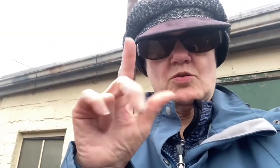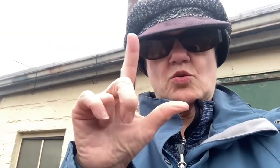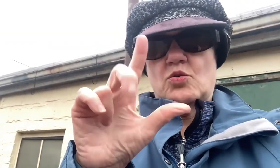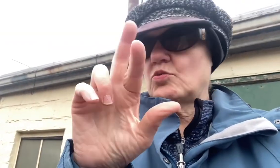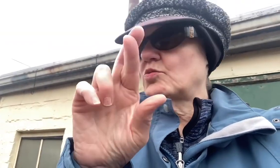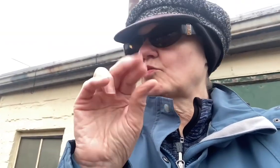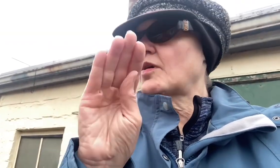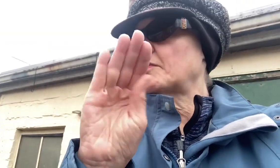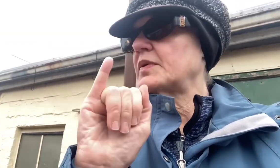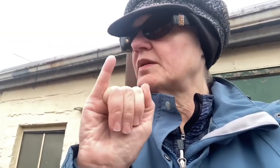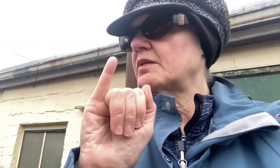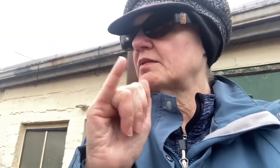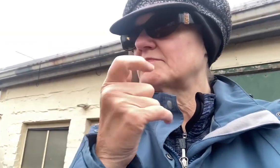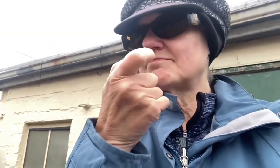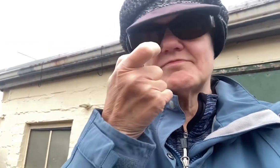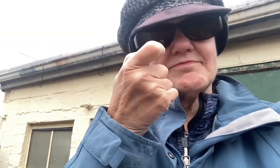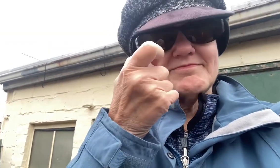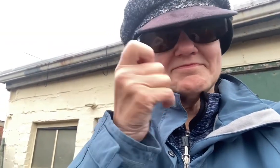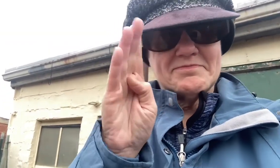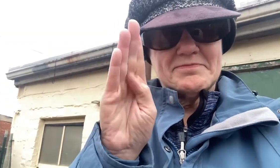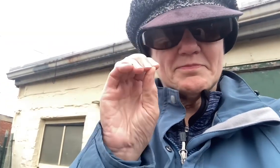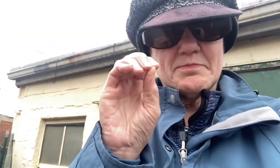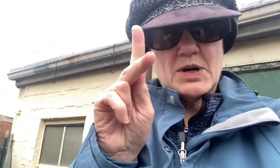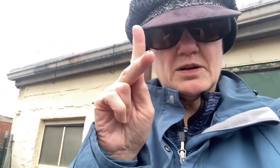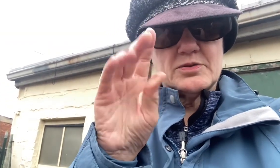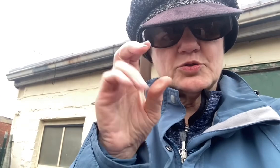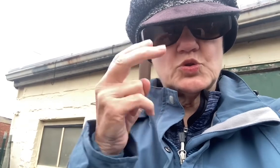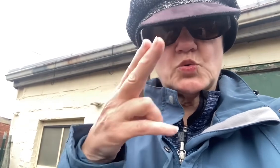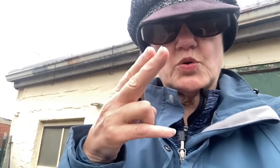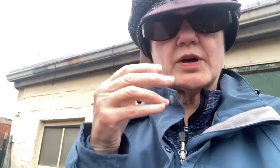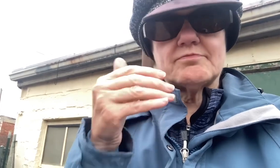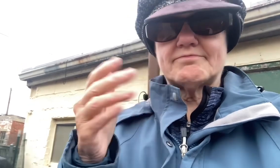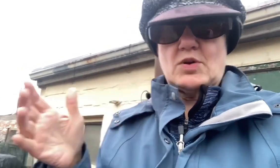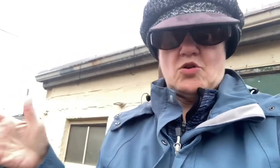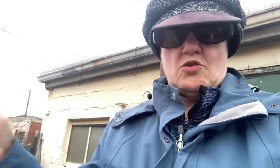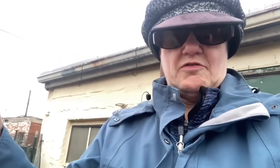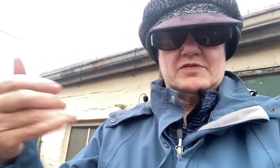go ahead and harvest this kale, kohlrabi, and that little bit of bok choy.